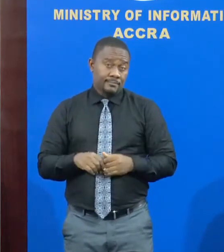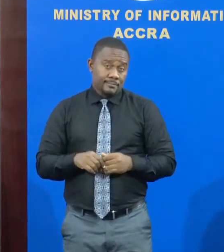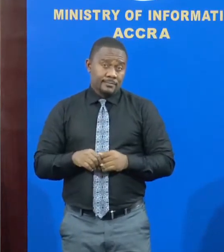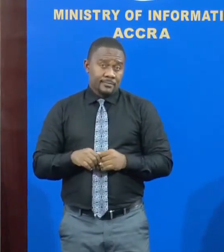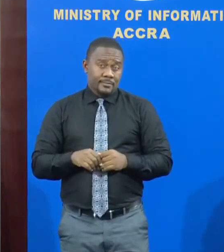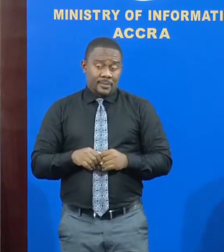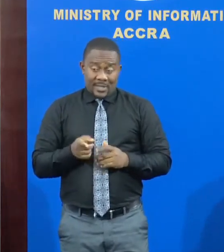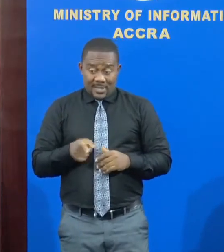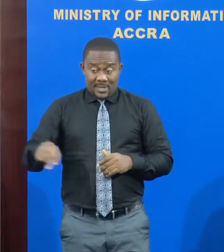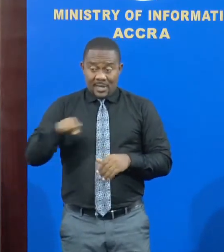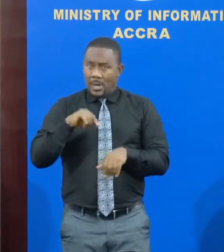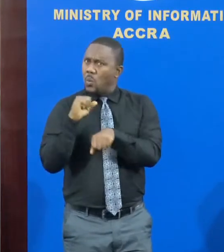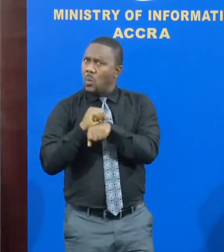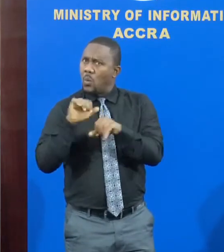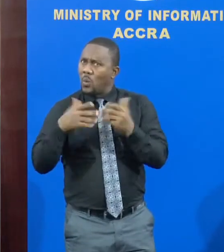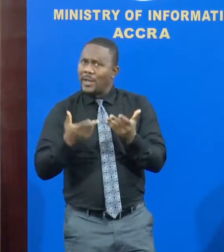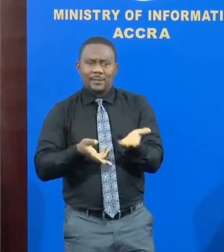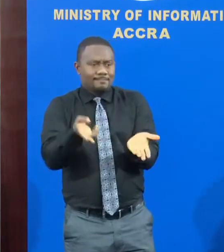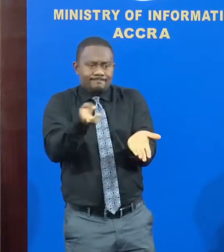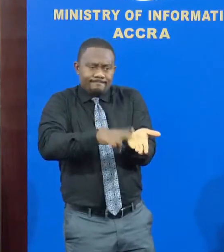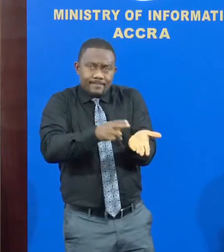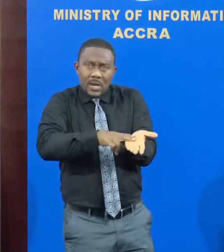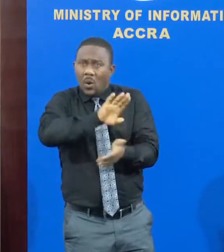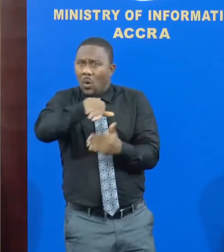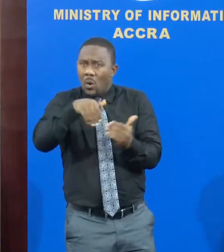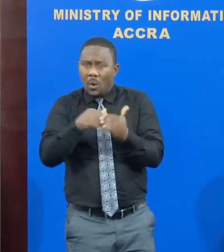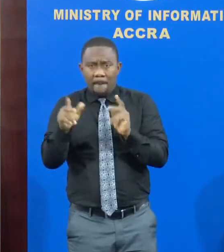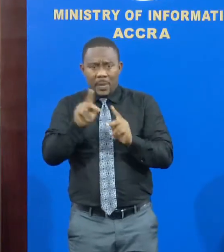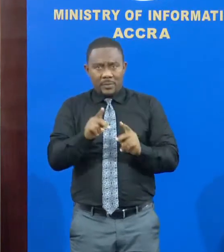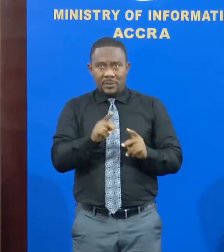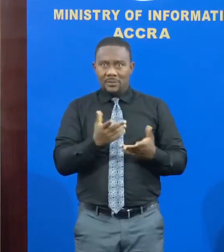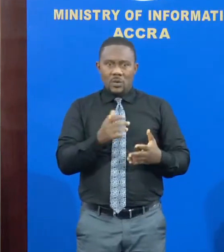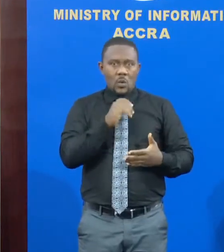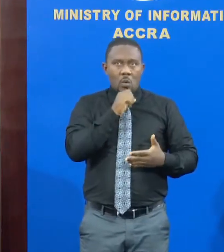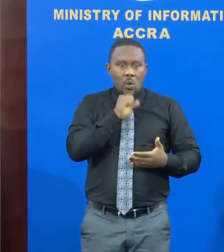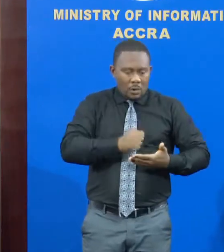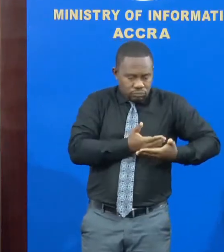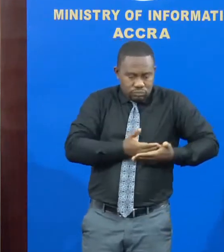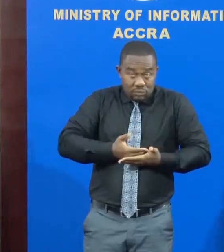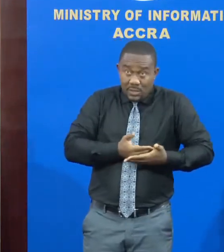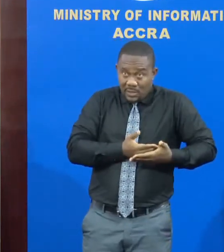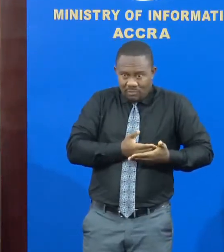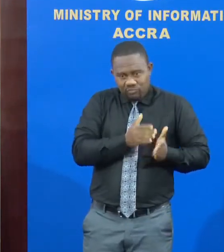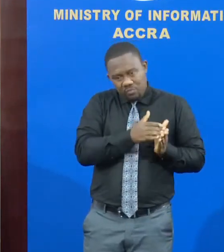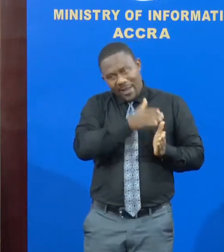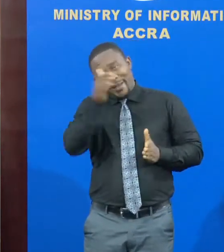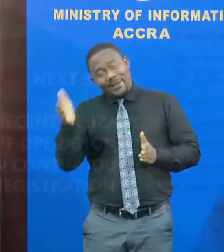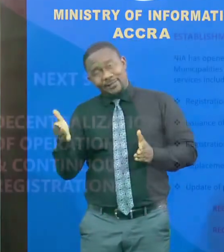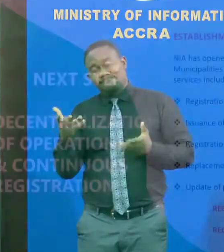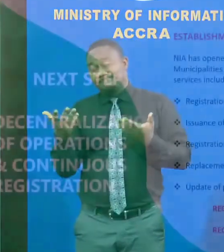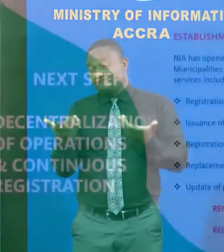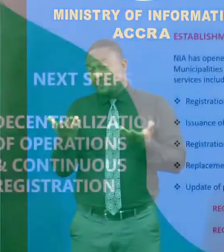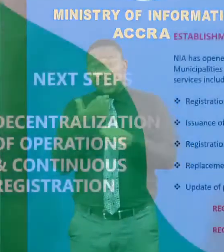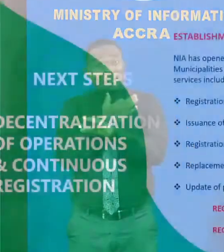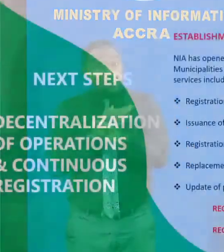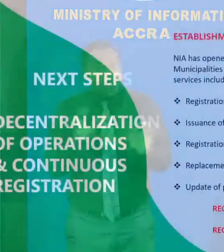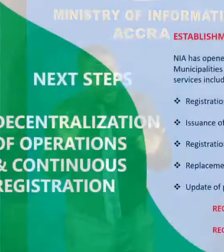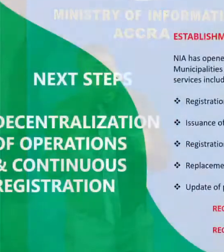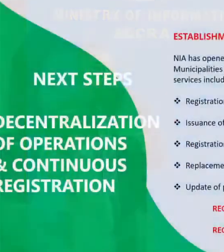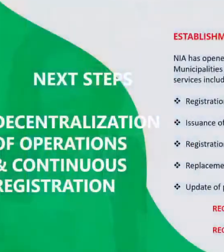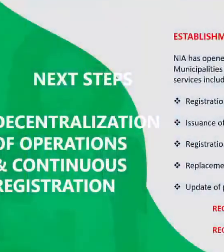following services: registration of all citizens from age zero to infinity free of charge, the issuance